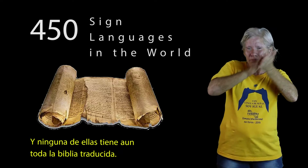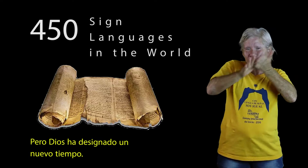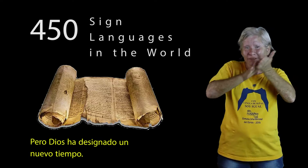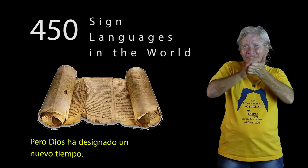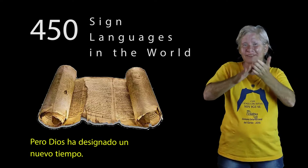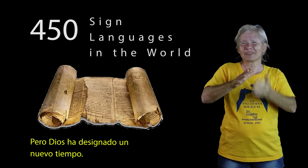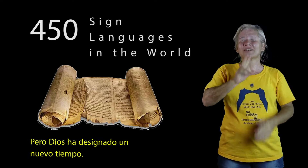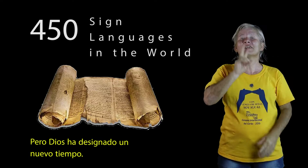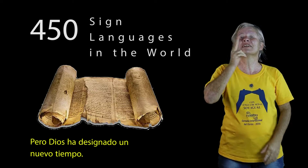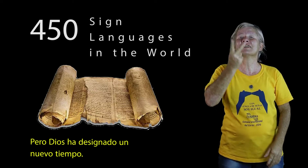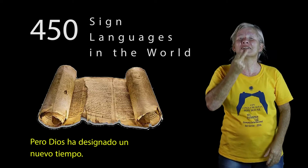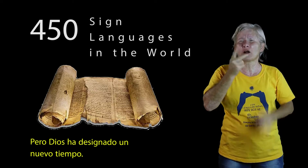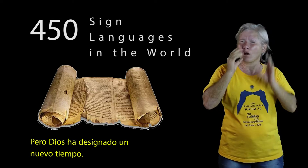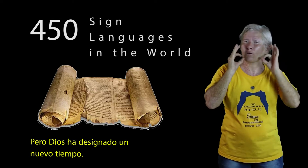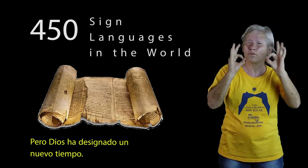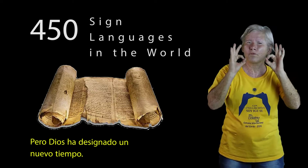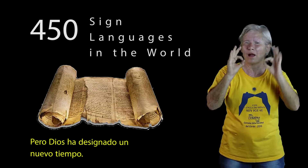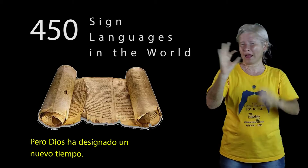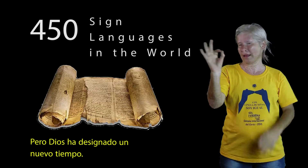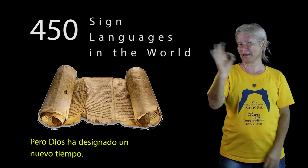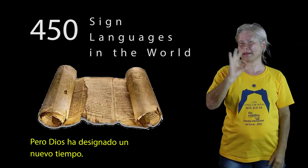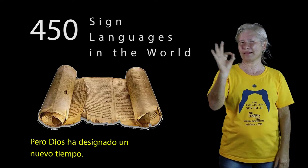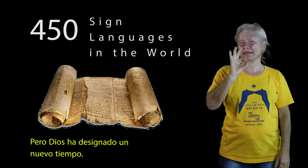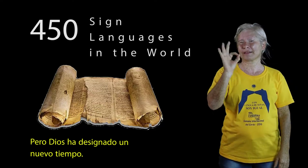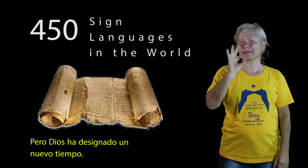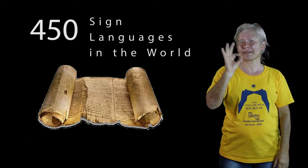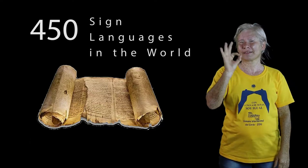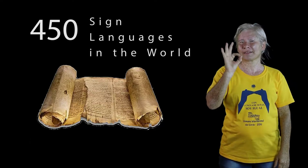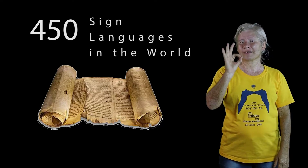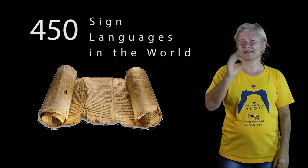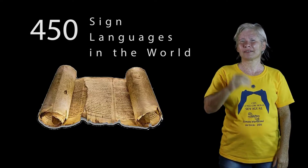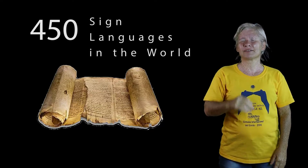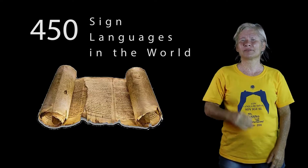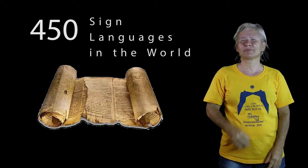Testament translated. But God has raised a new time.